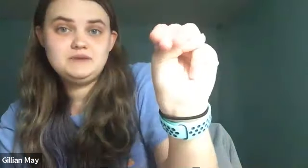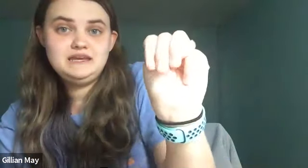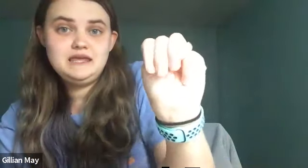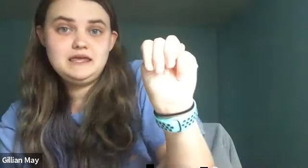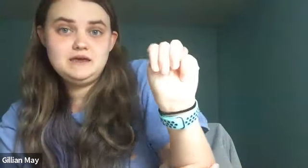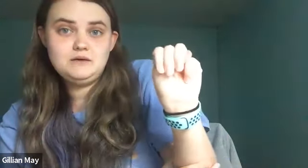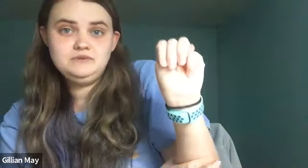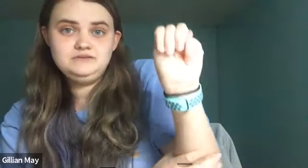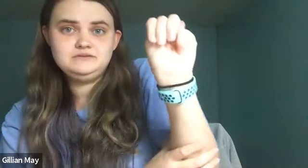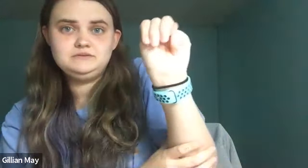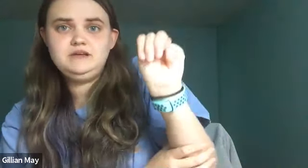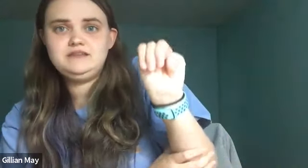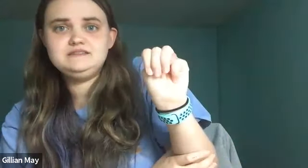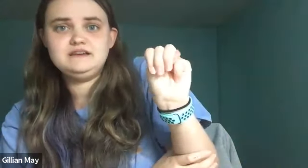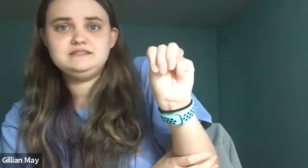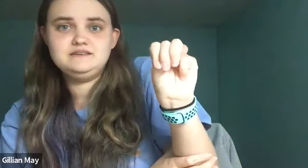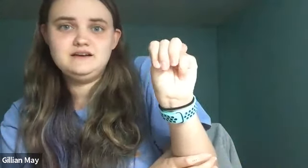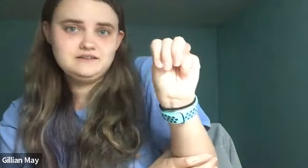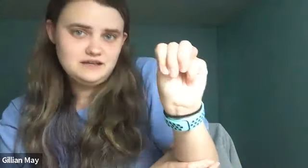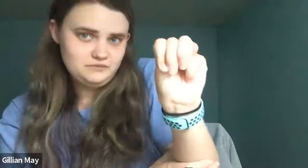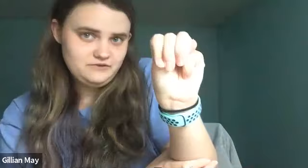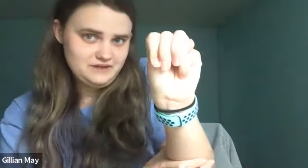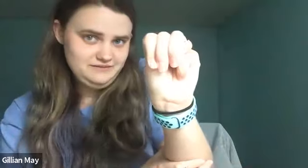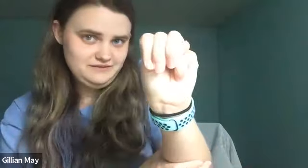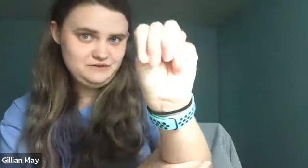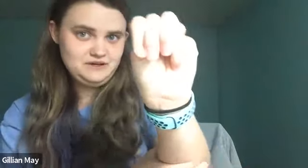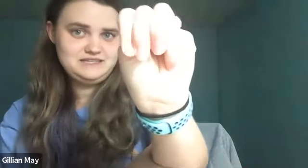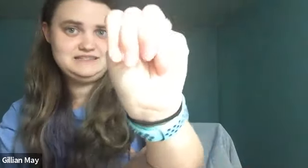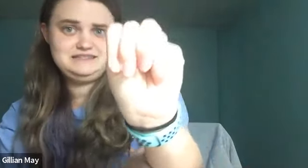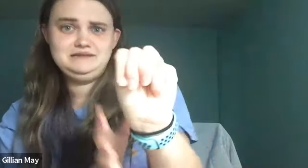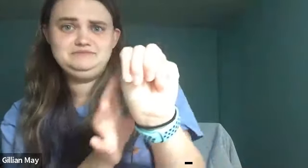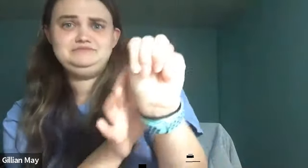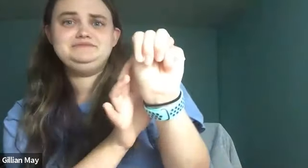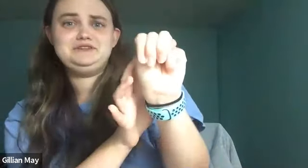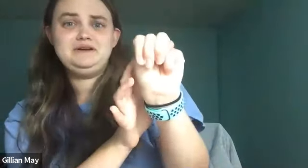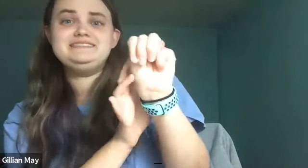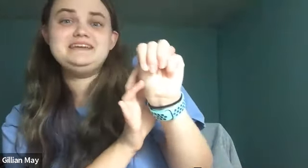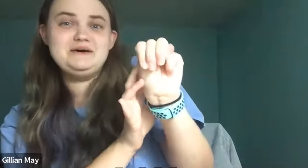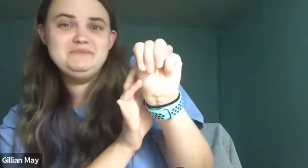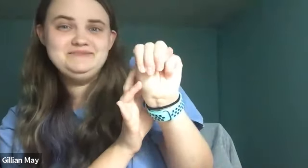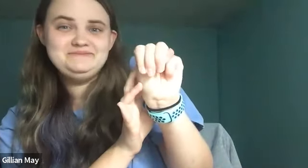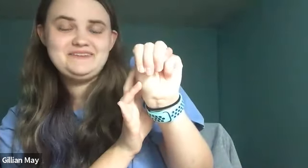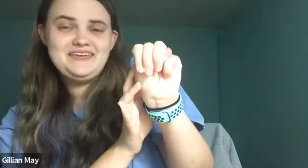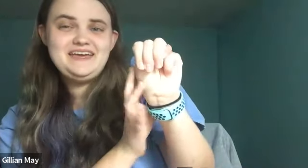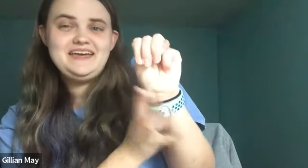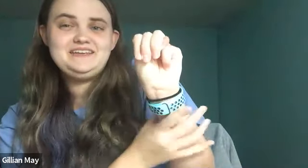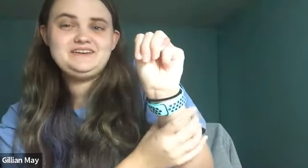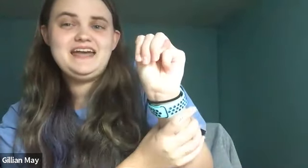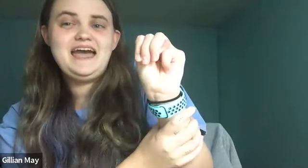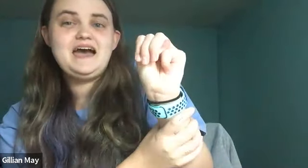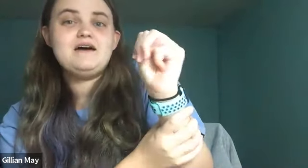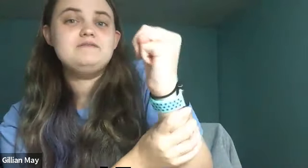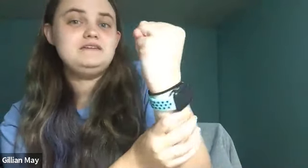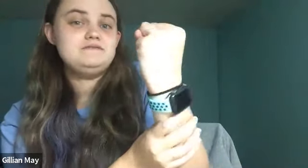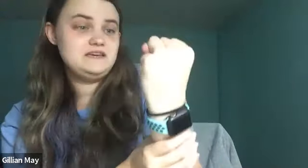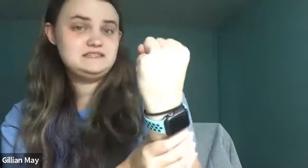an M. Okay, this light's not gonna help for me if you guys can't see them. Sorry, it's an M. You're gonna have it